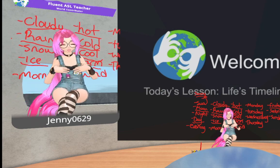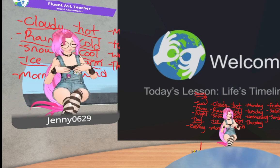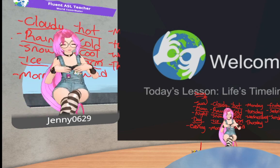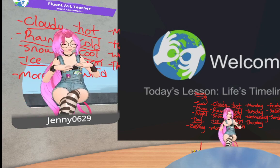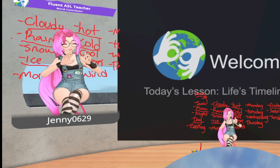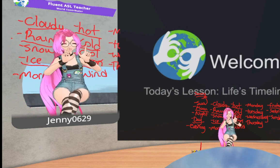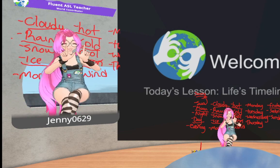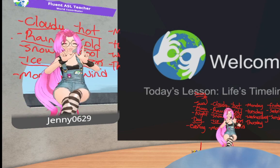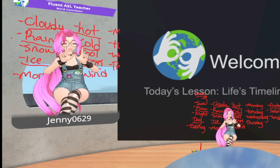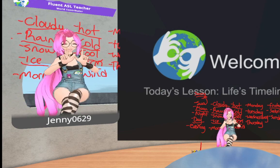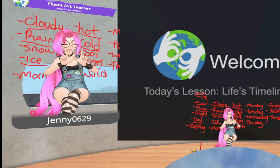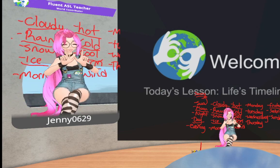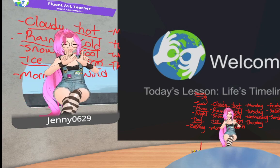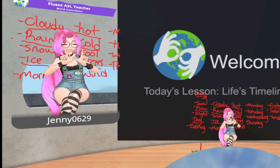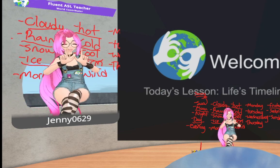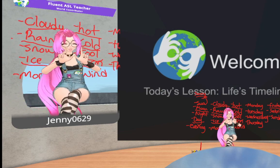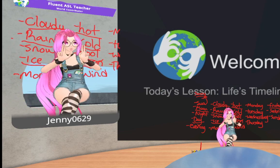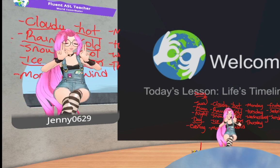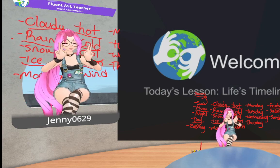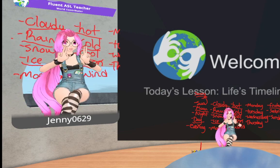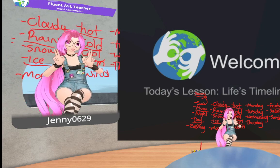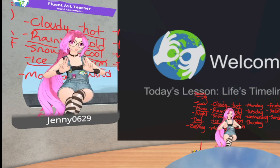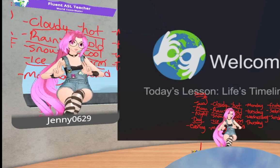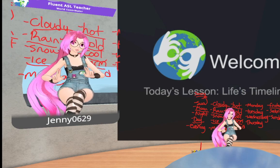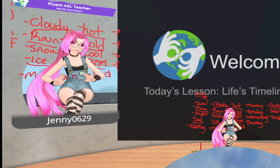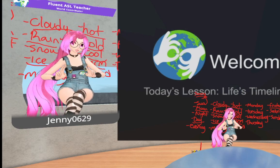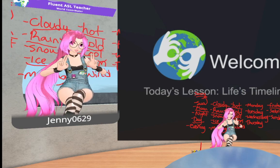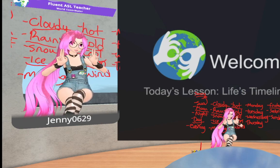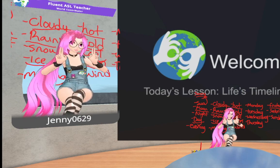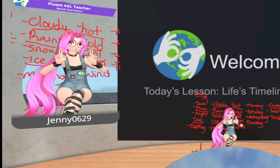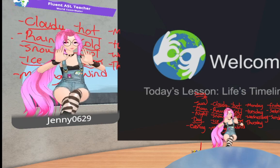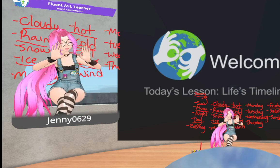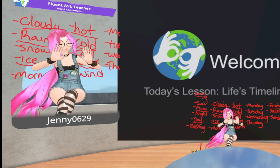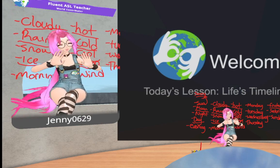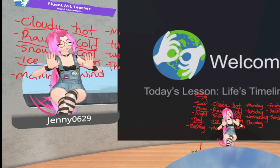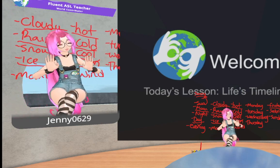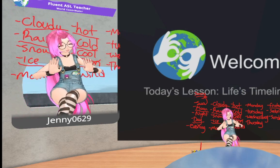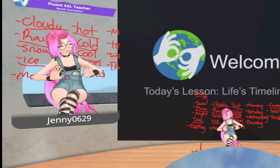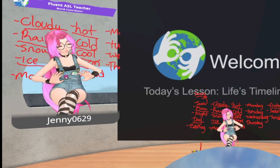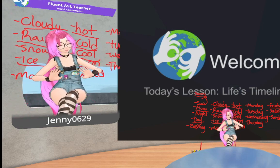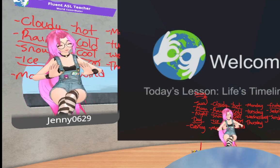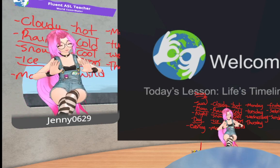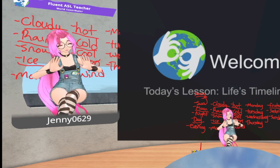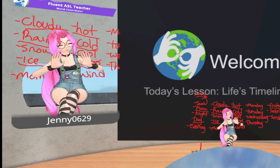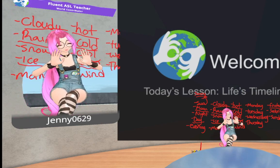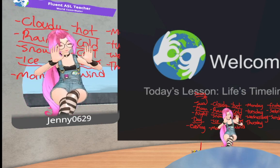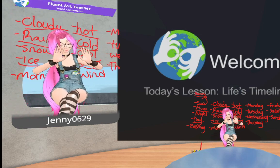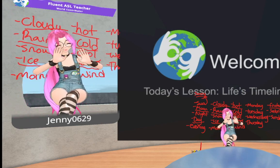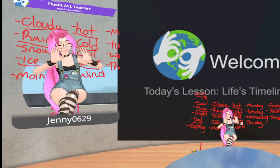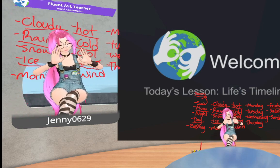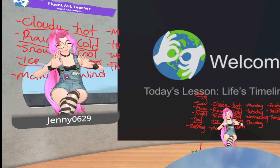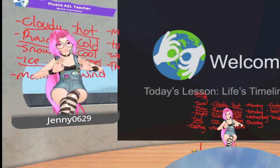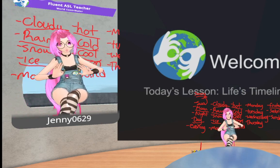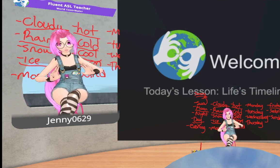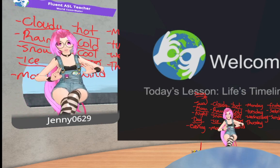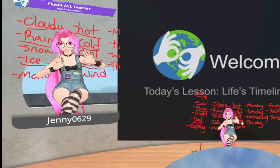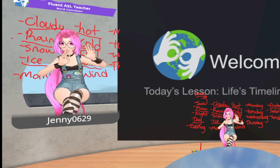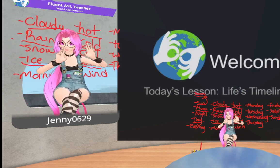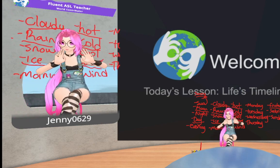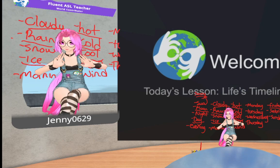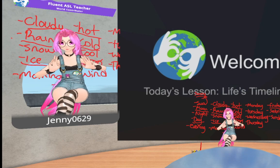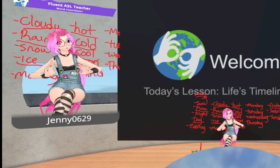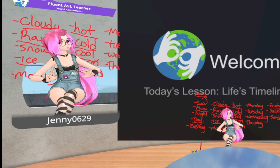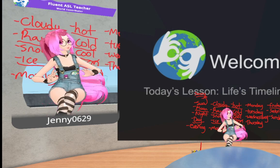don't have index, you could say W and then 2 peace signs. Or open hands. Yeah.